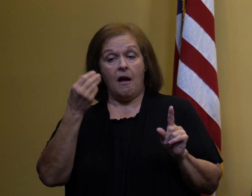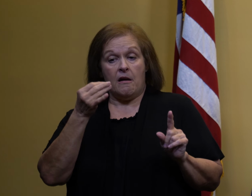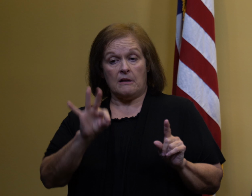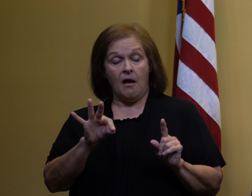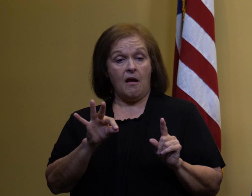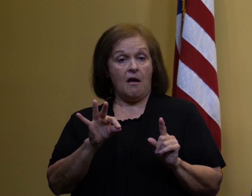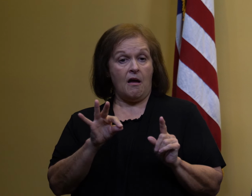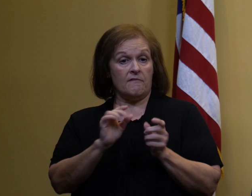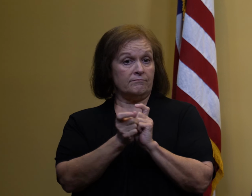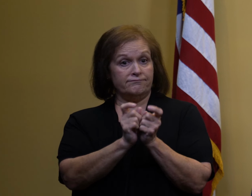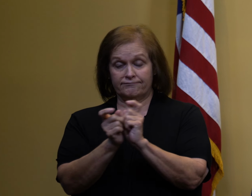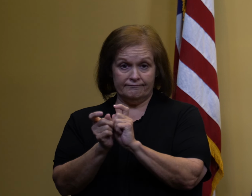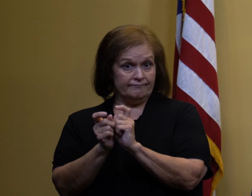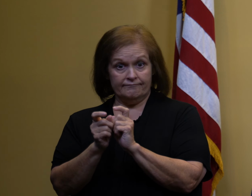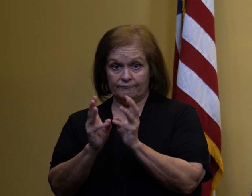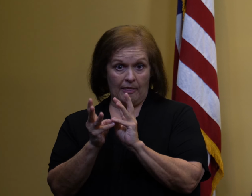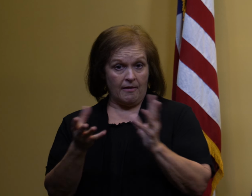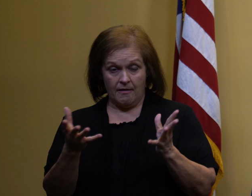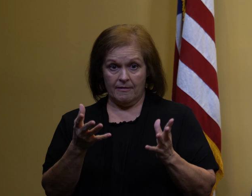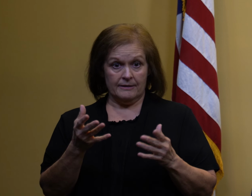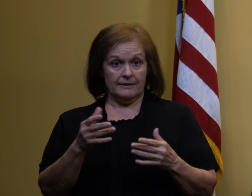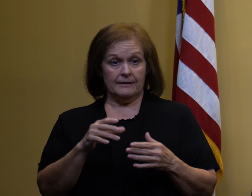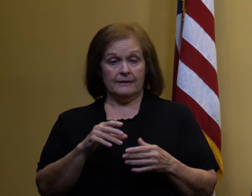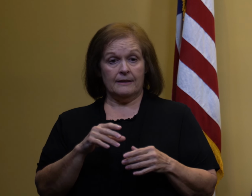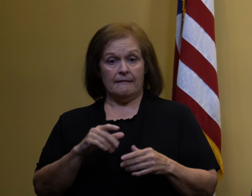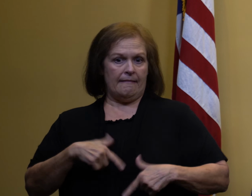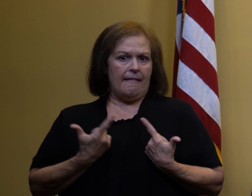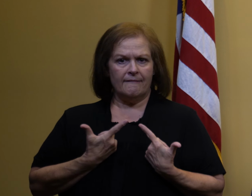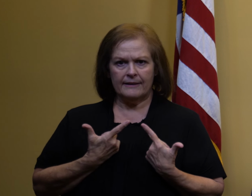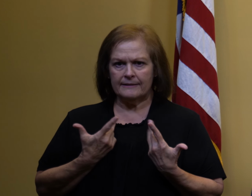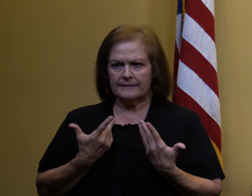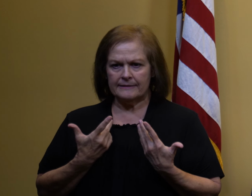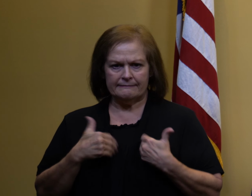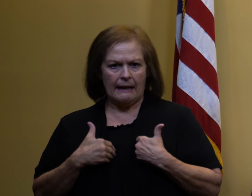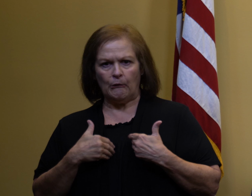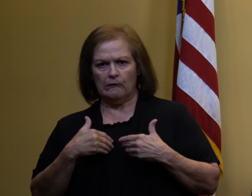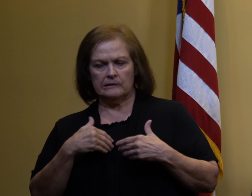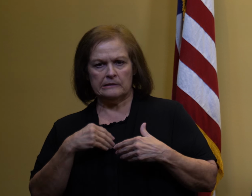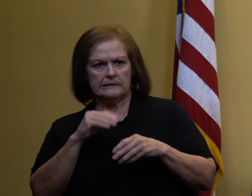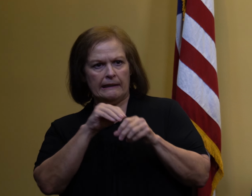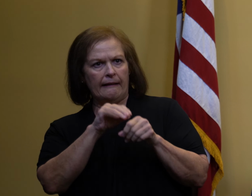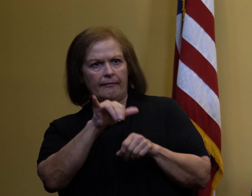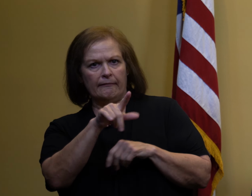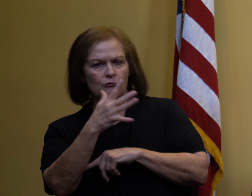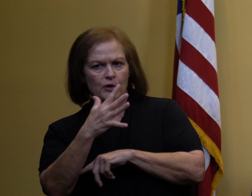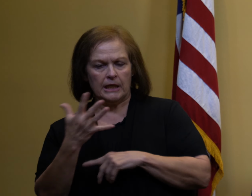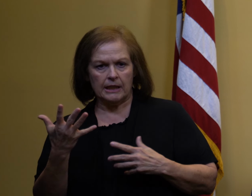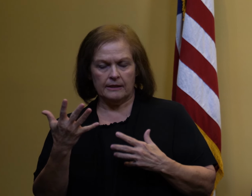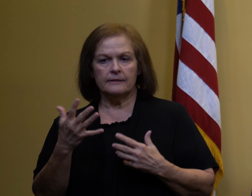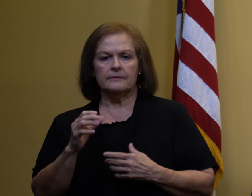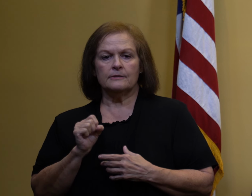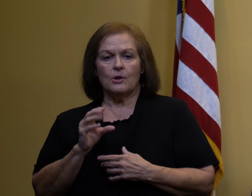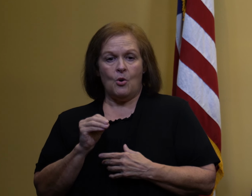know, all creatures, living creatures, are feeling it. Our live oak trees are feeling it.